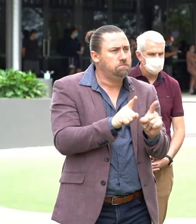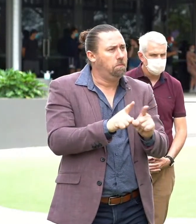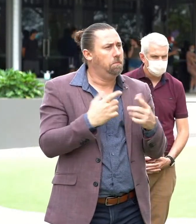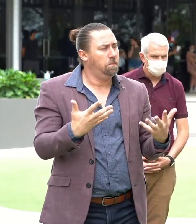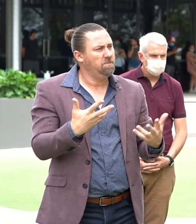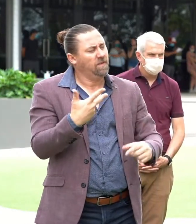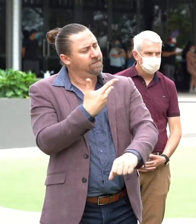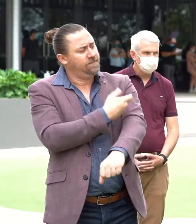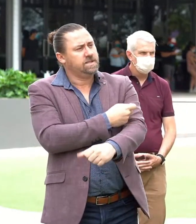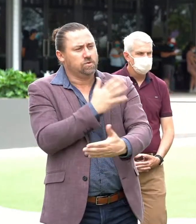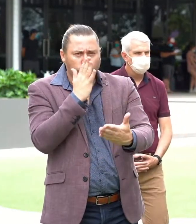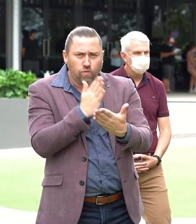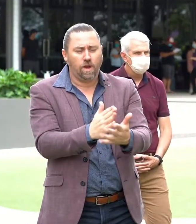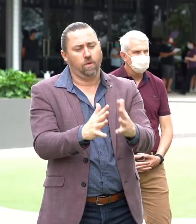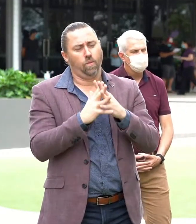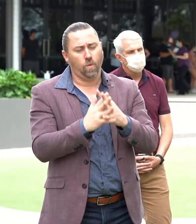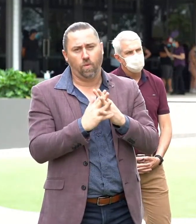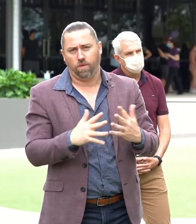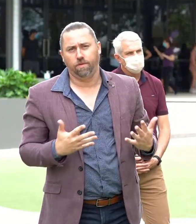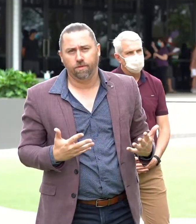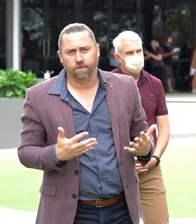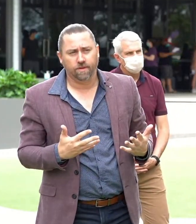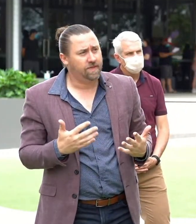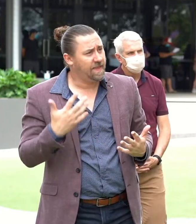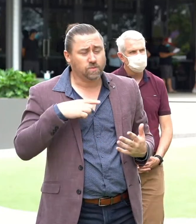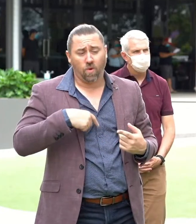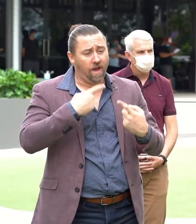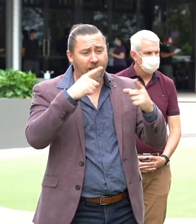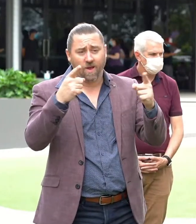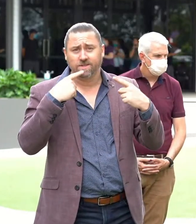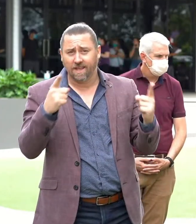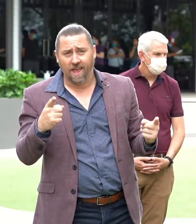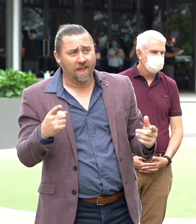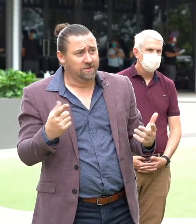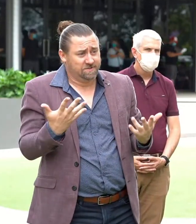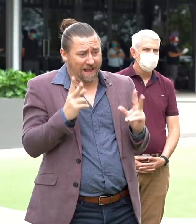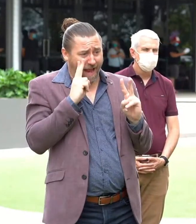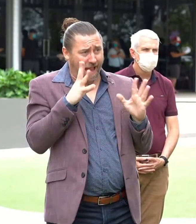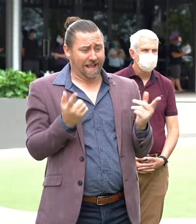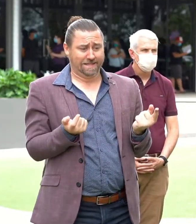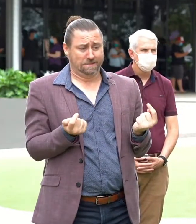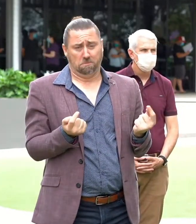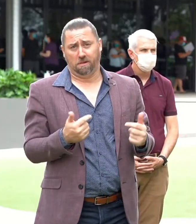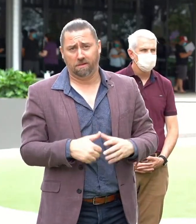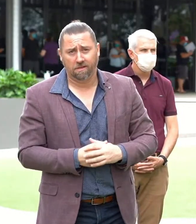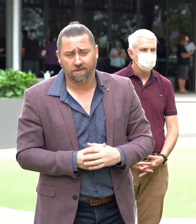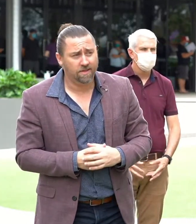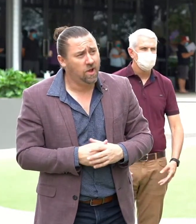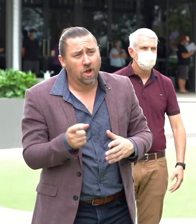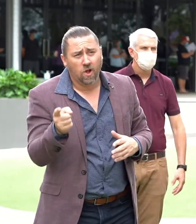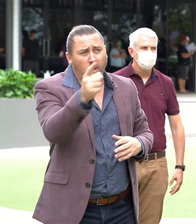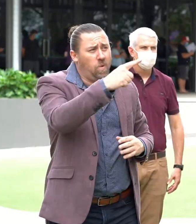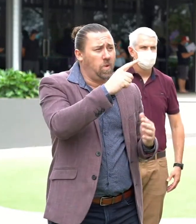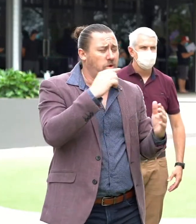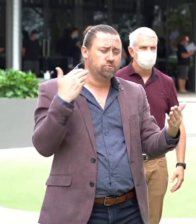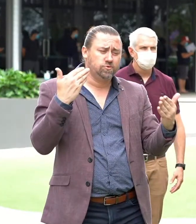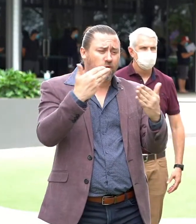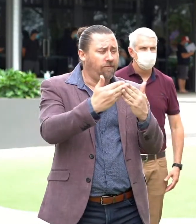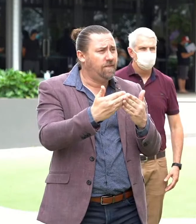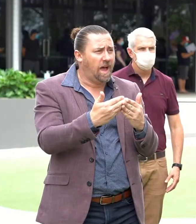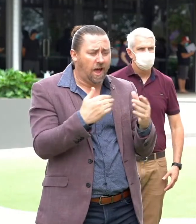our message, of course, today, very loud and clear. Queenslanders have done a great job when it comes to